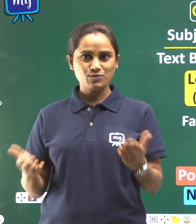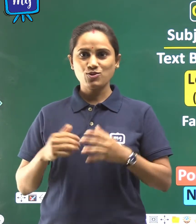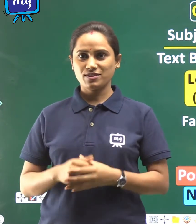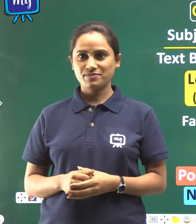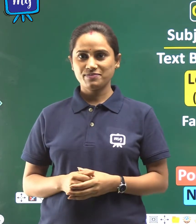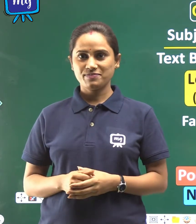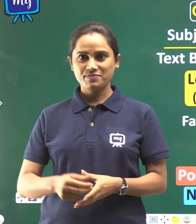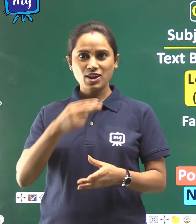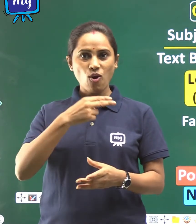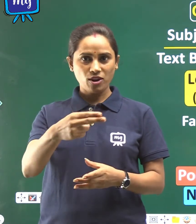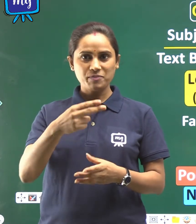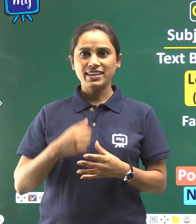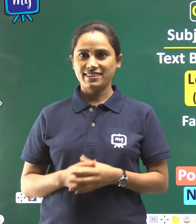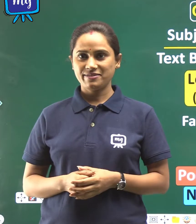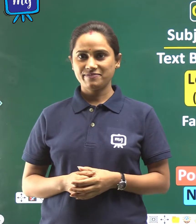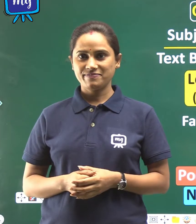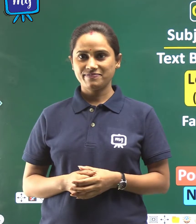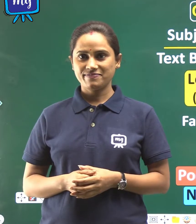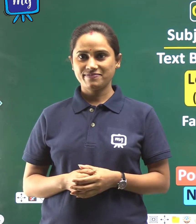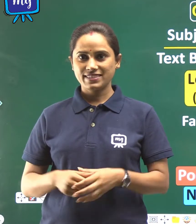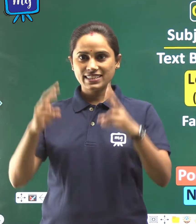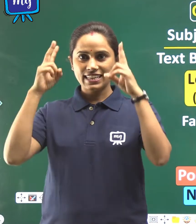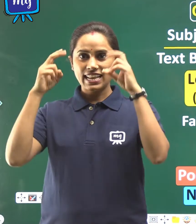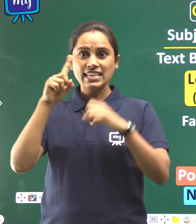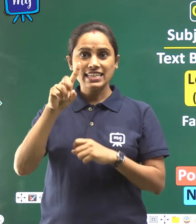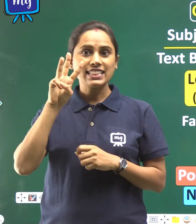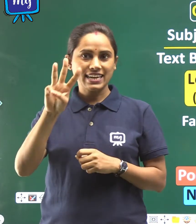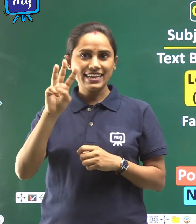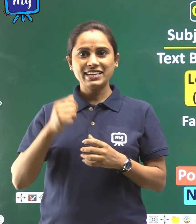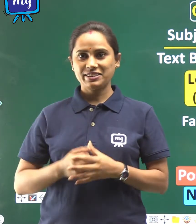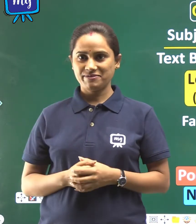textbook Hornbill, lesson 13,